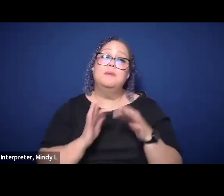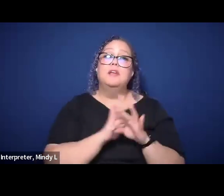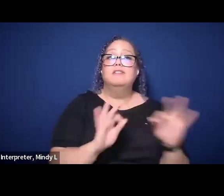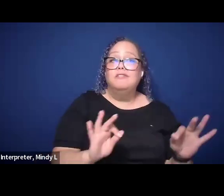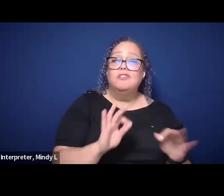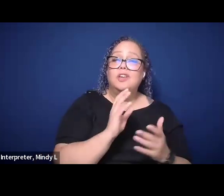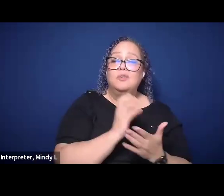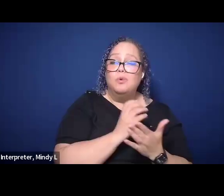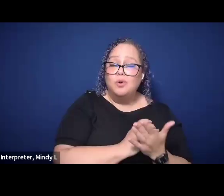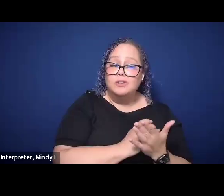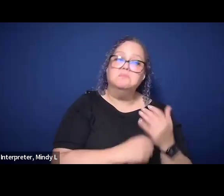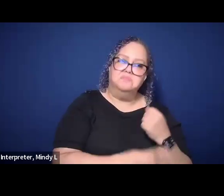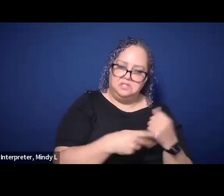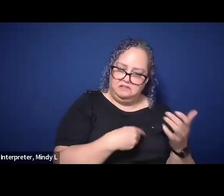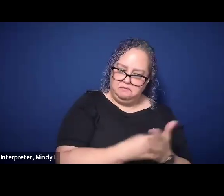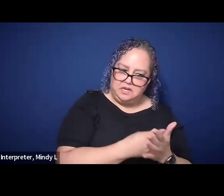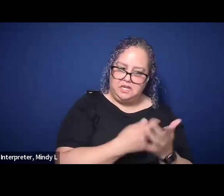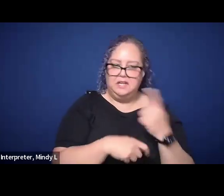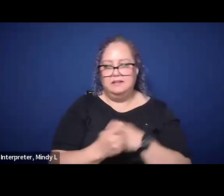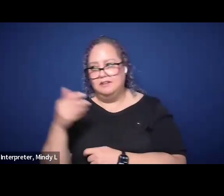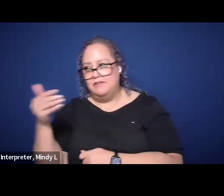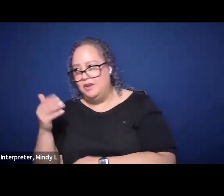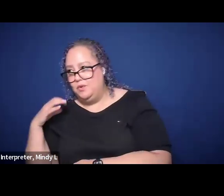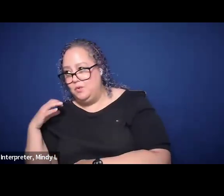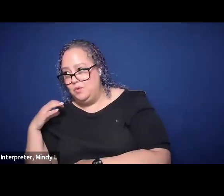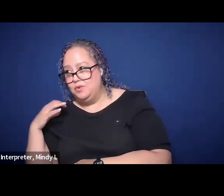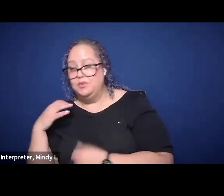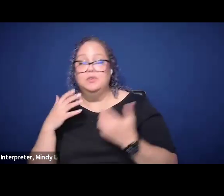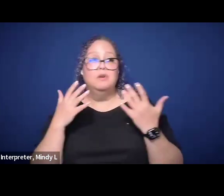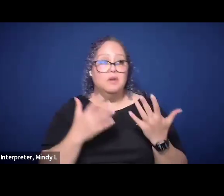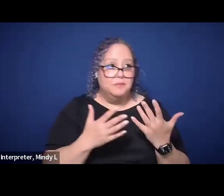coach. Okay, and you can leverage time in order to save money.